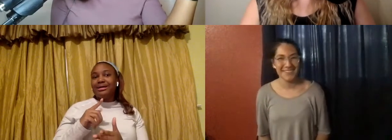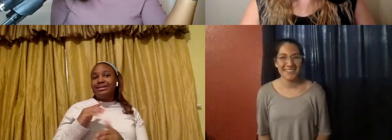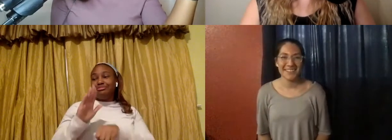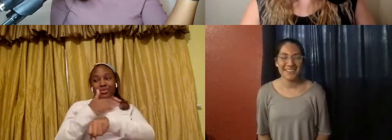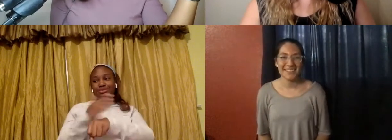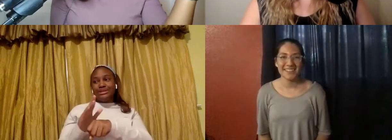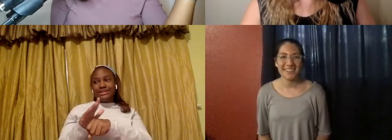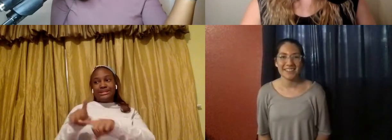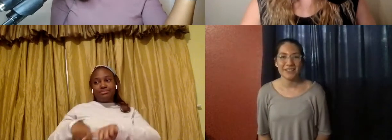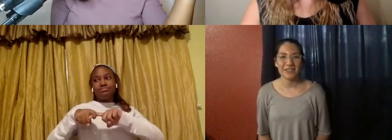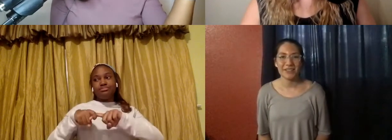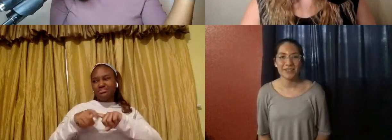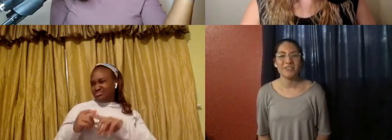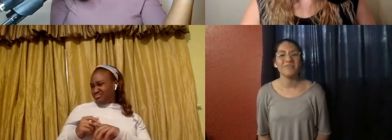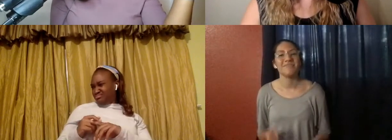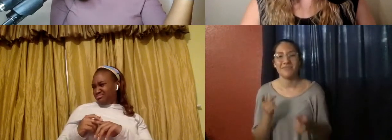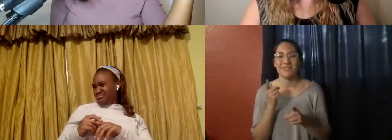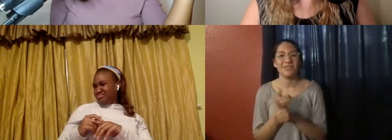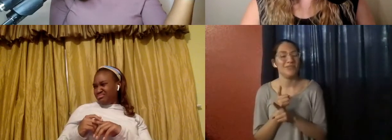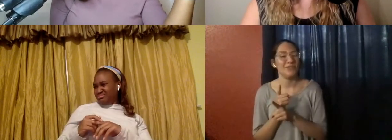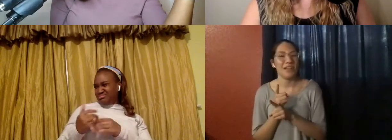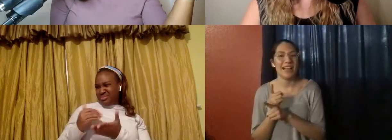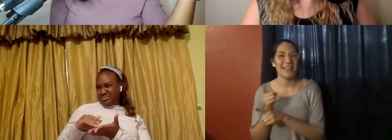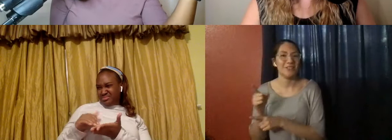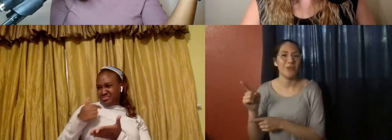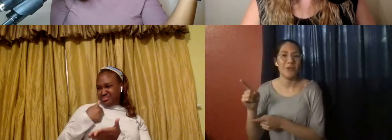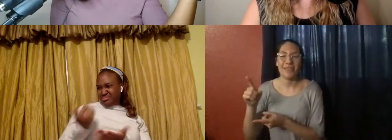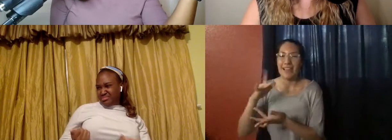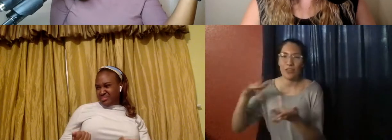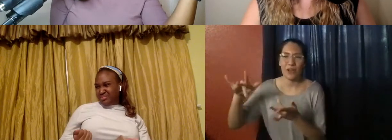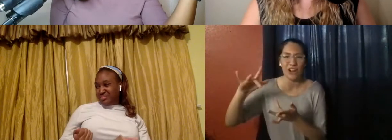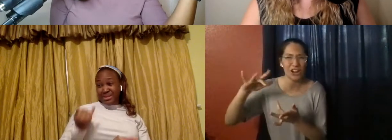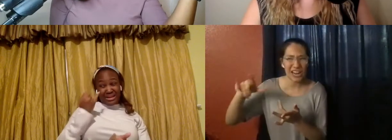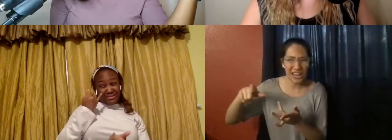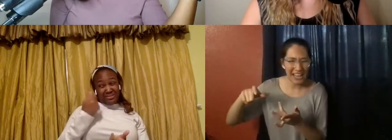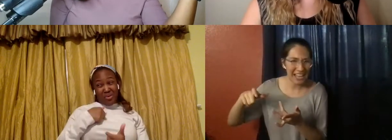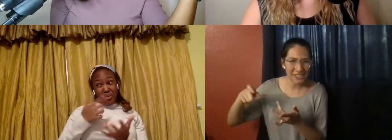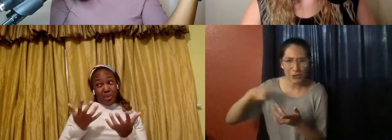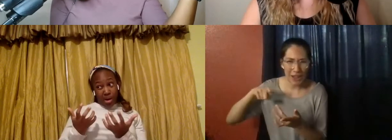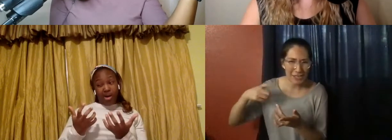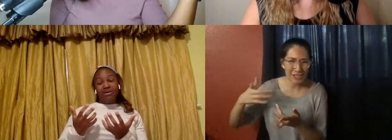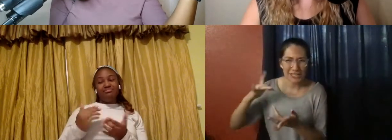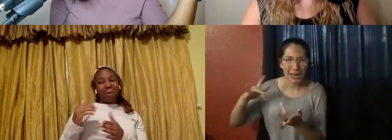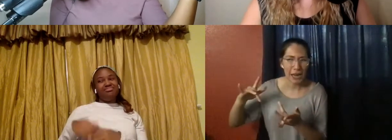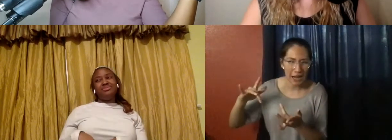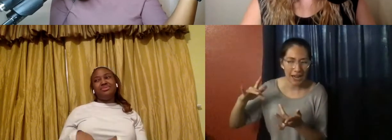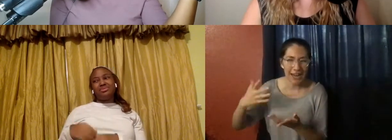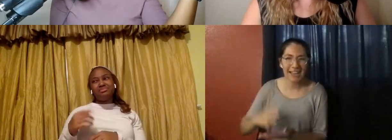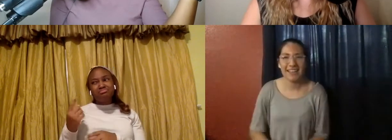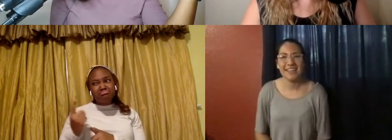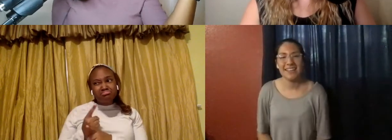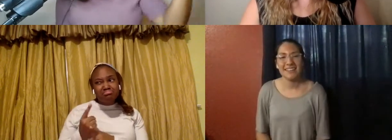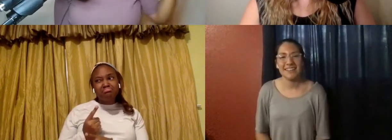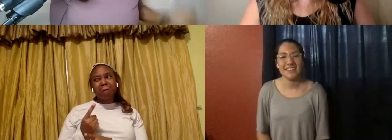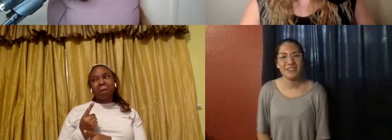like, excuse me. Right. And I was like, record scratch. Right. And I was like, if I want to, I was like, sometimes why? Yes. Like what, you